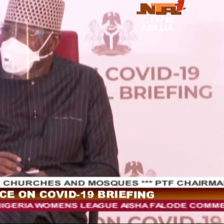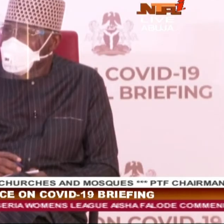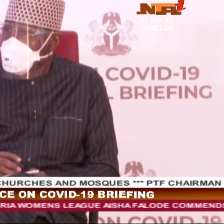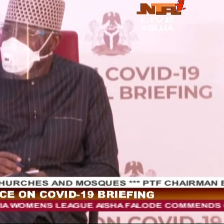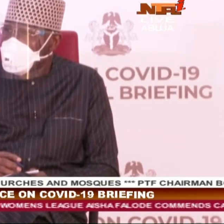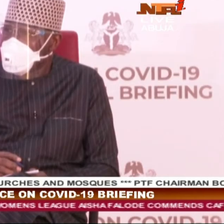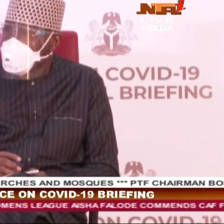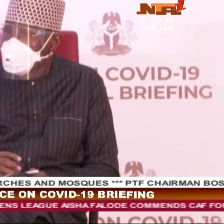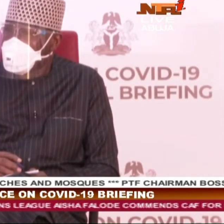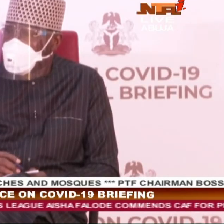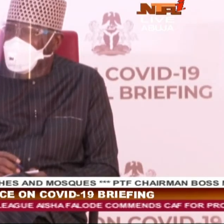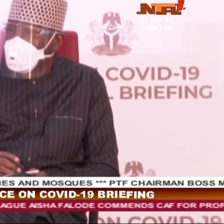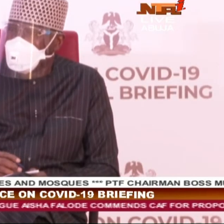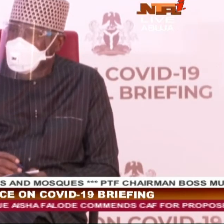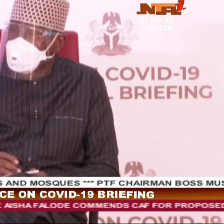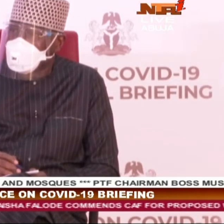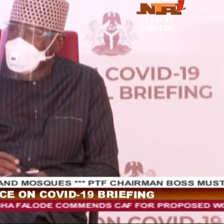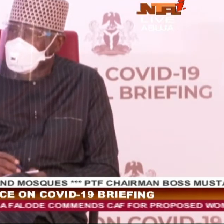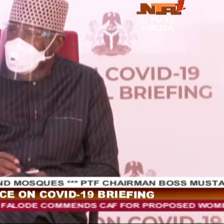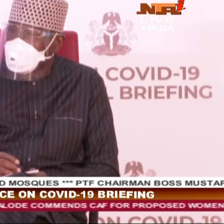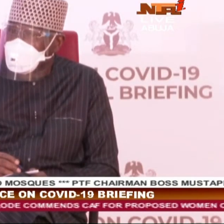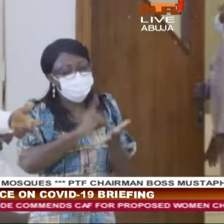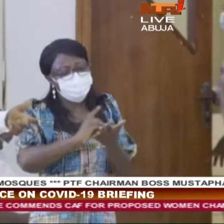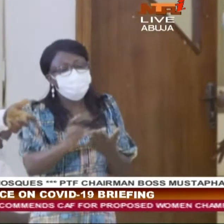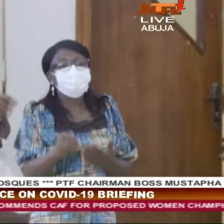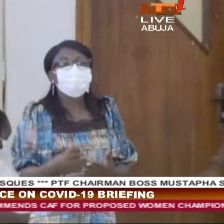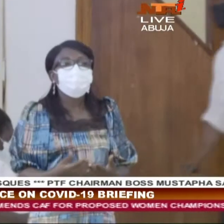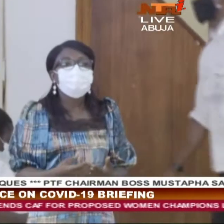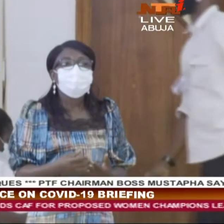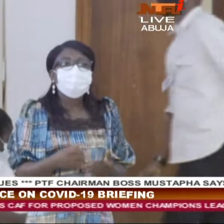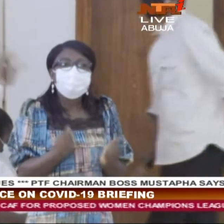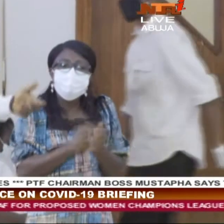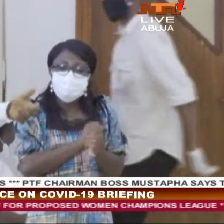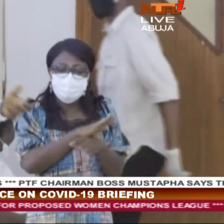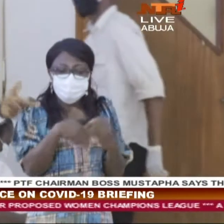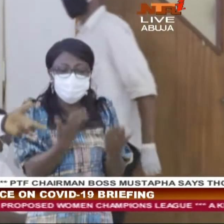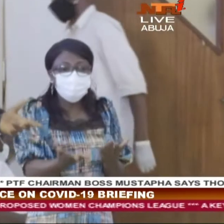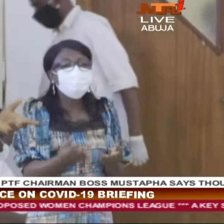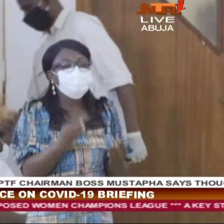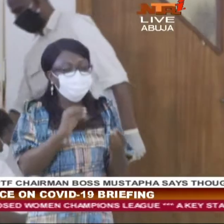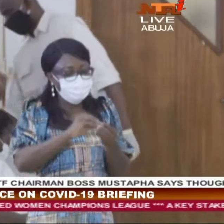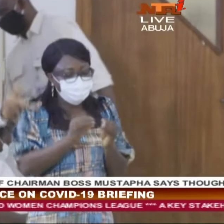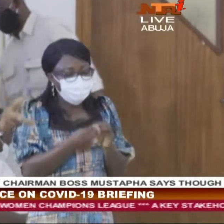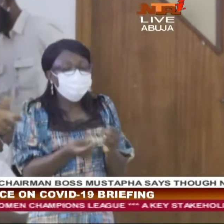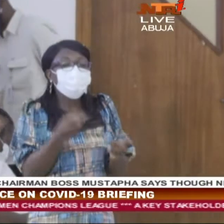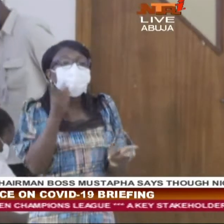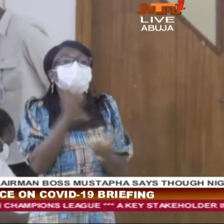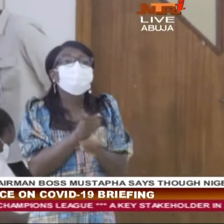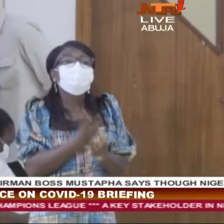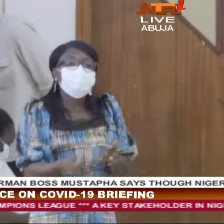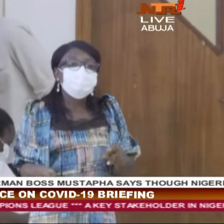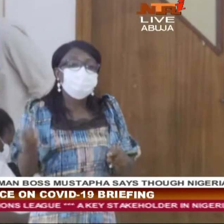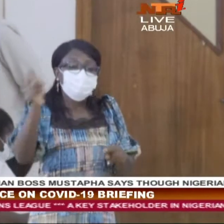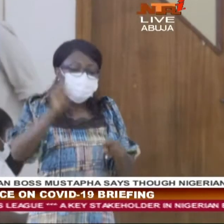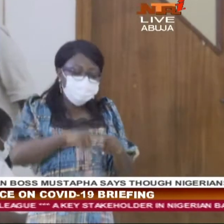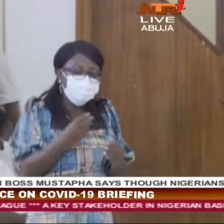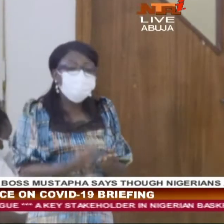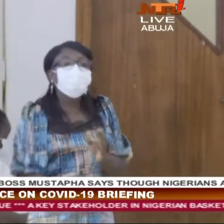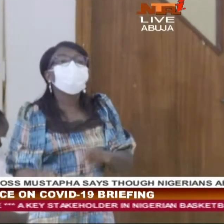are having another 4 weeks extension. Despite this, the figures of confirmed cases keep going up on a daily